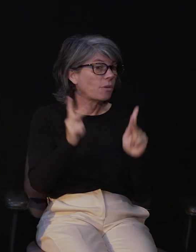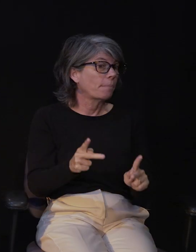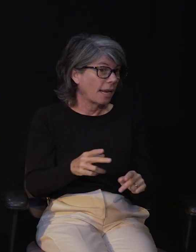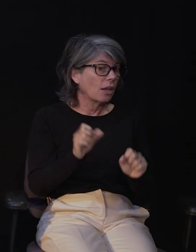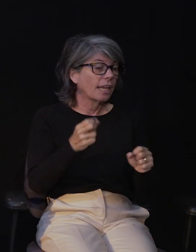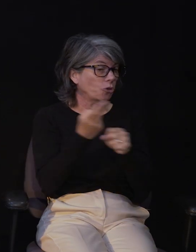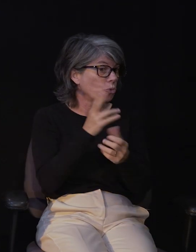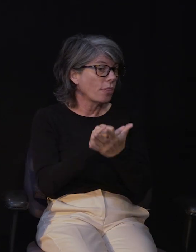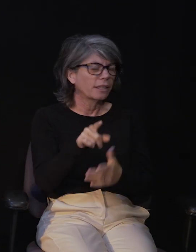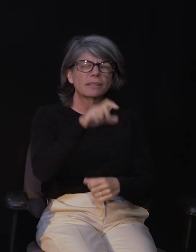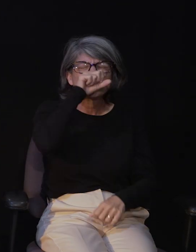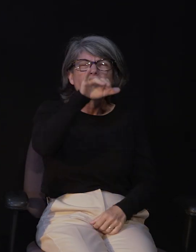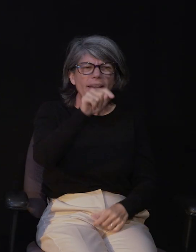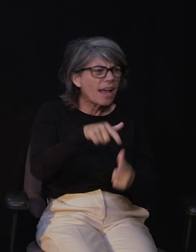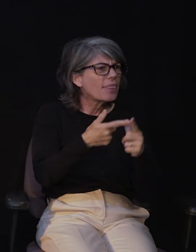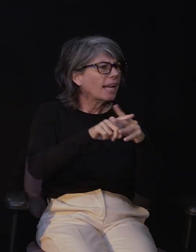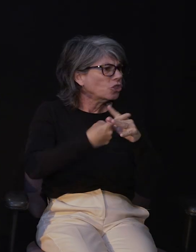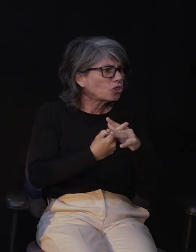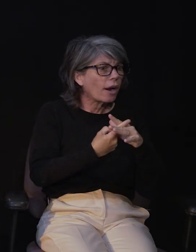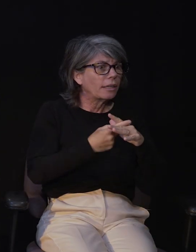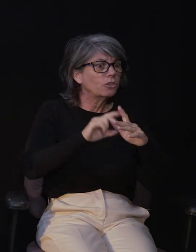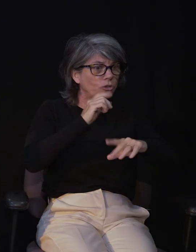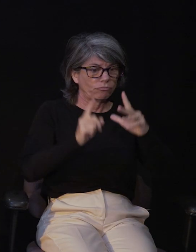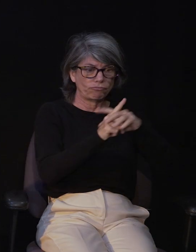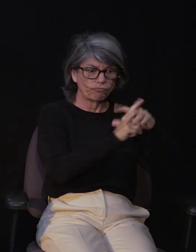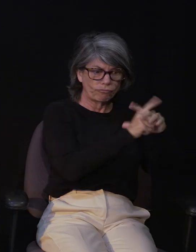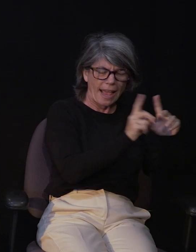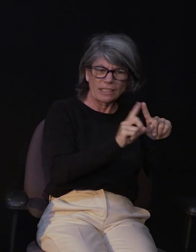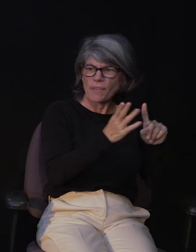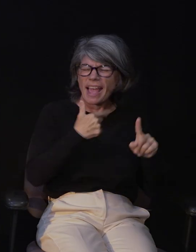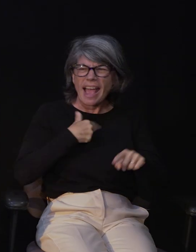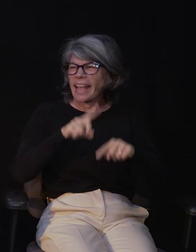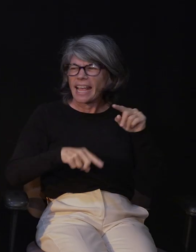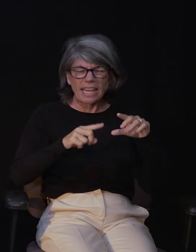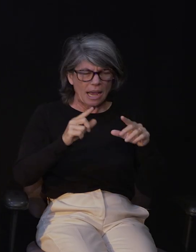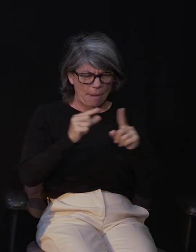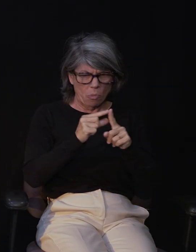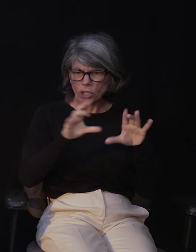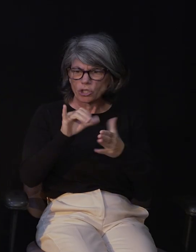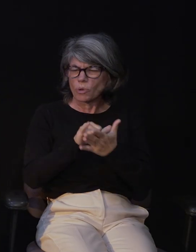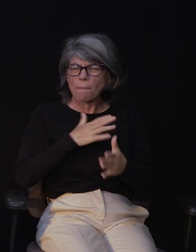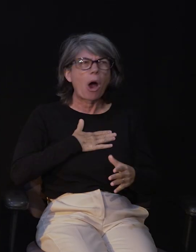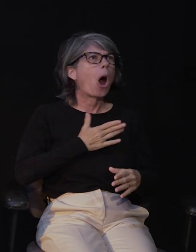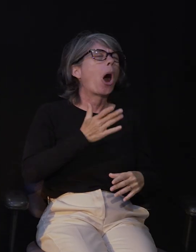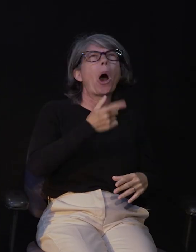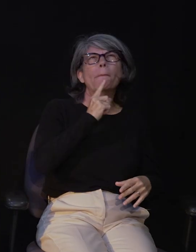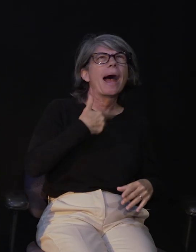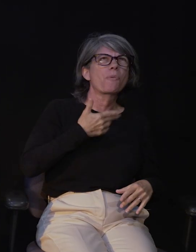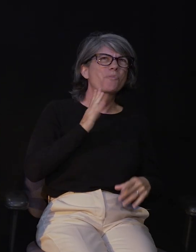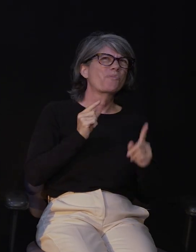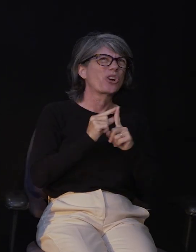can use this, and I loved it. And then it started being on a lot of different, I can't get my word to do it right now. Oh, my word.